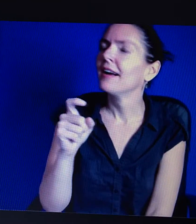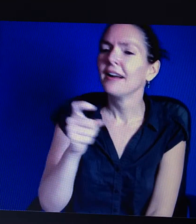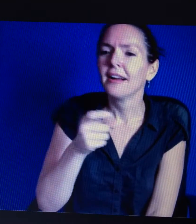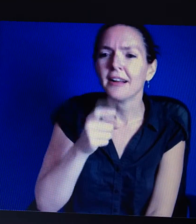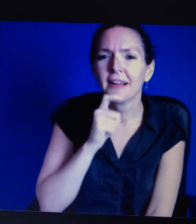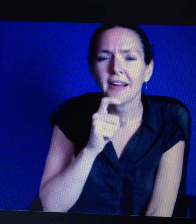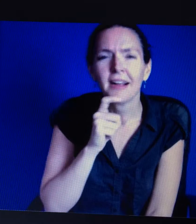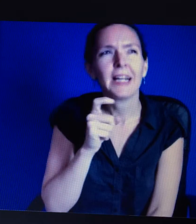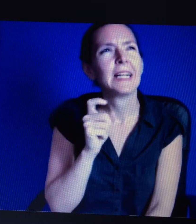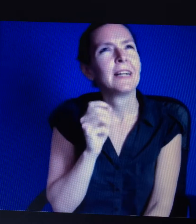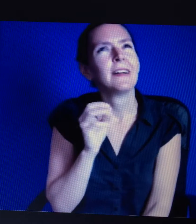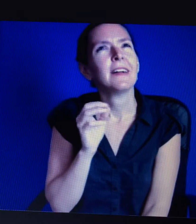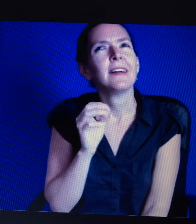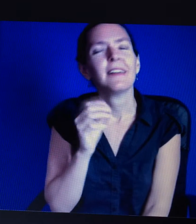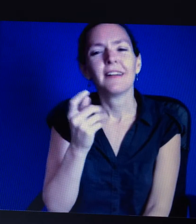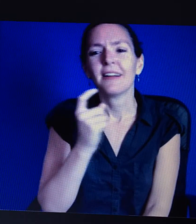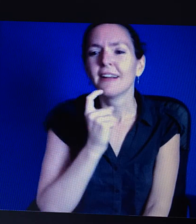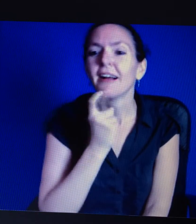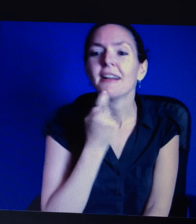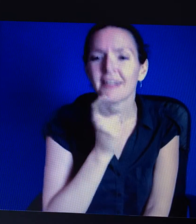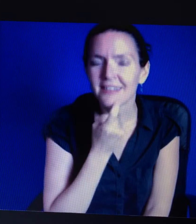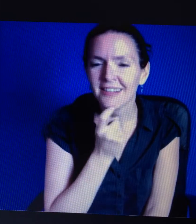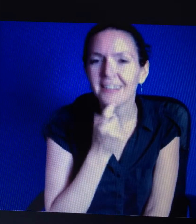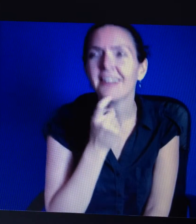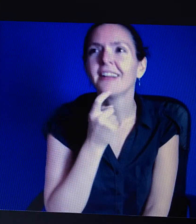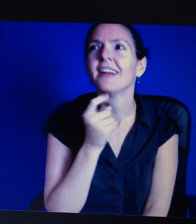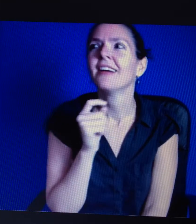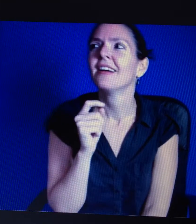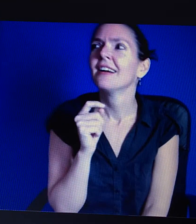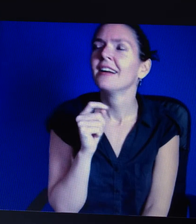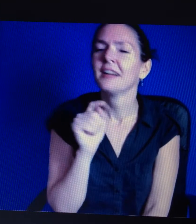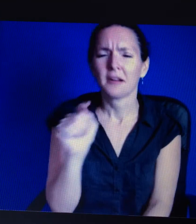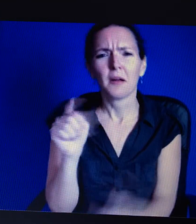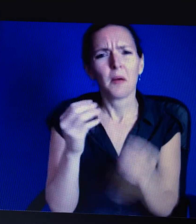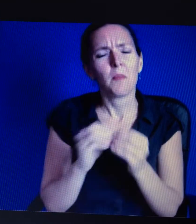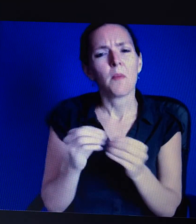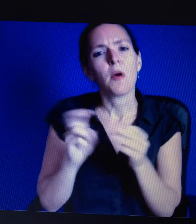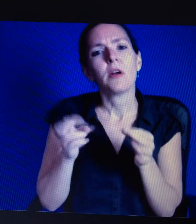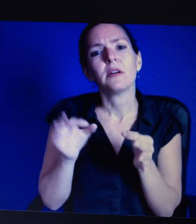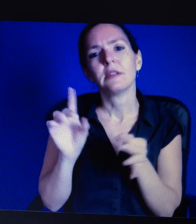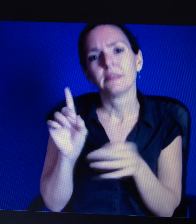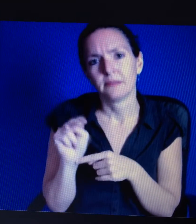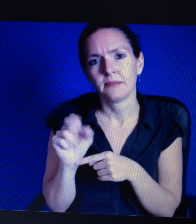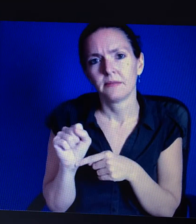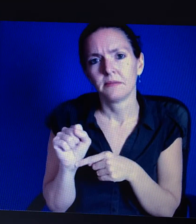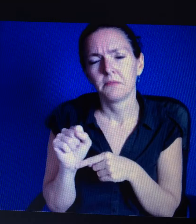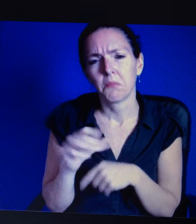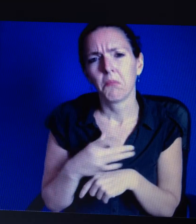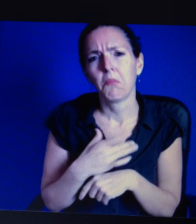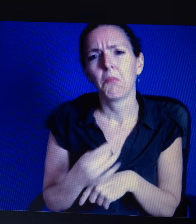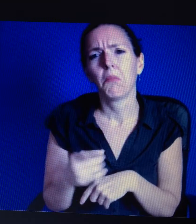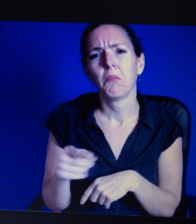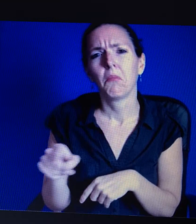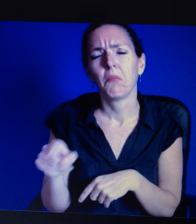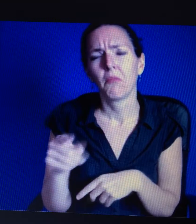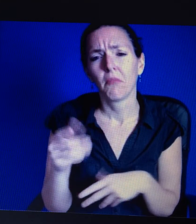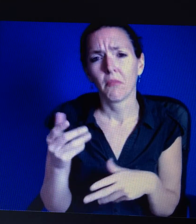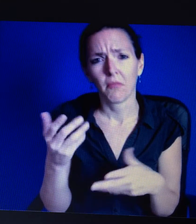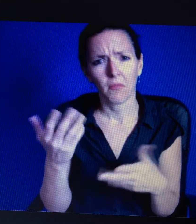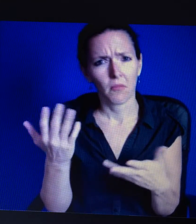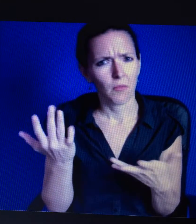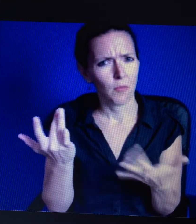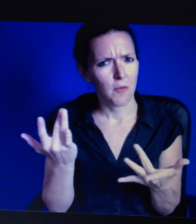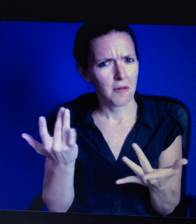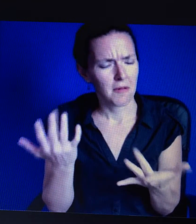more DNS names, like an X on the chin. And there are different ways to do